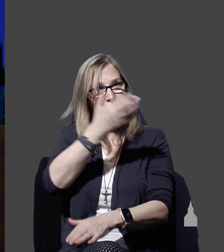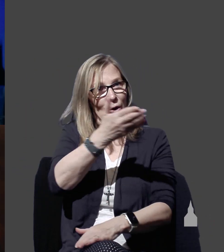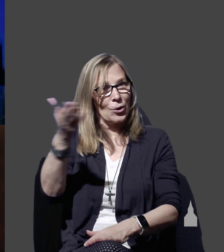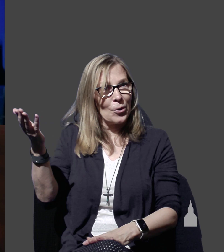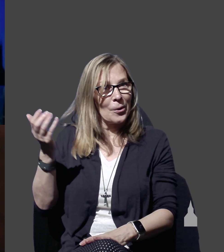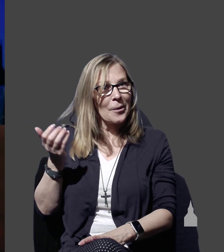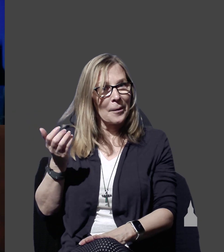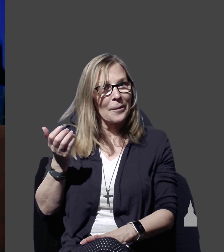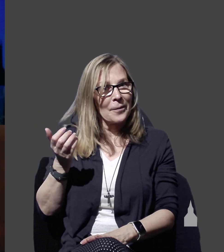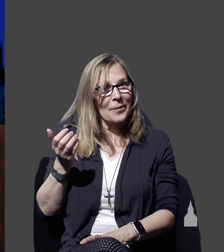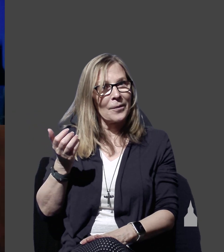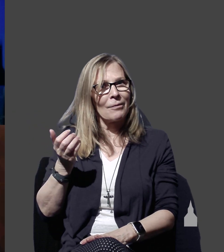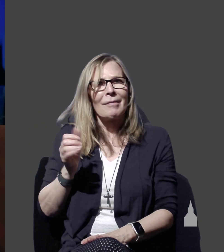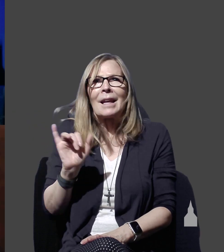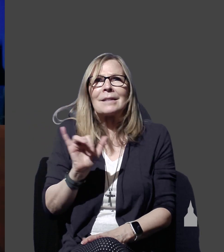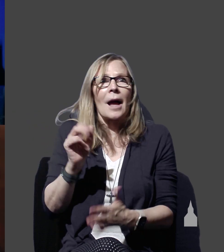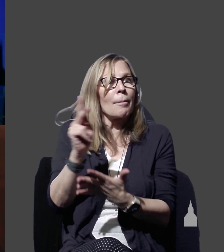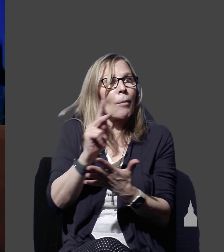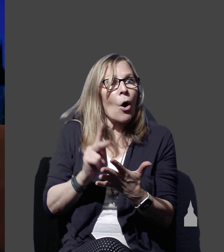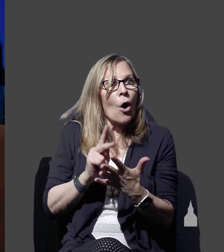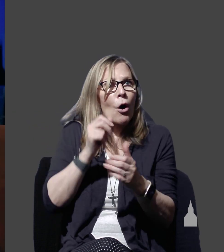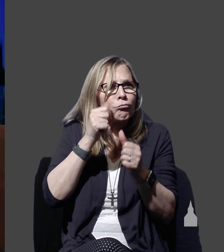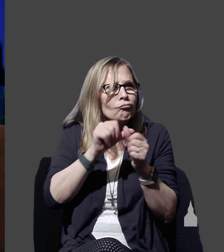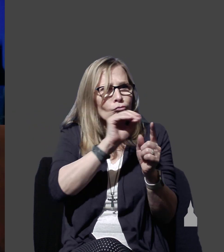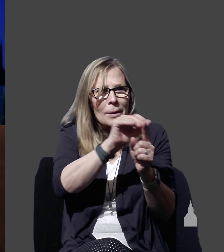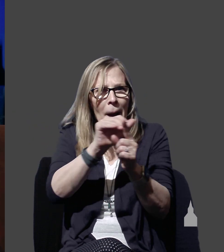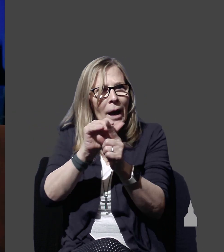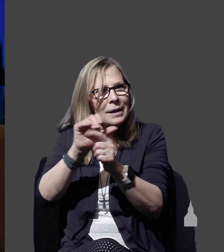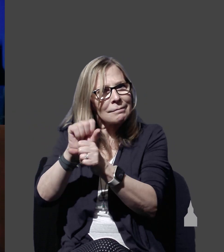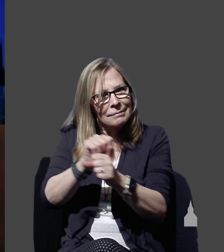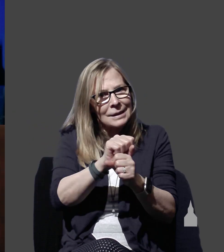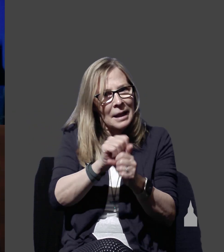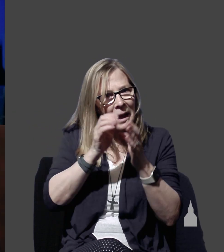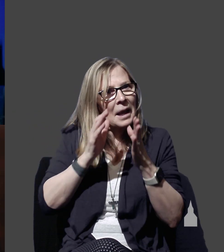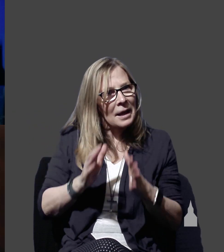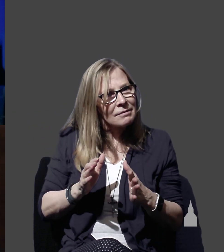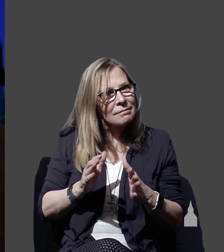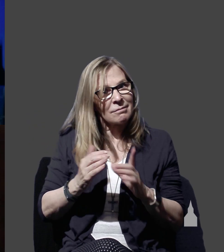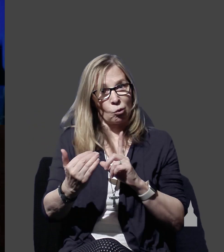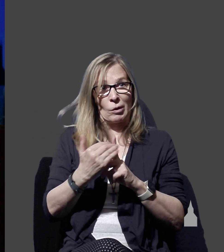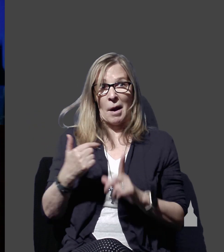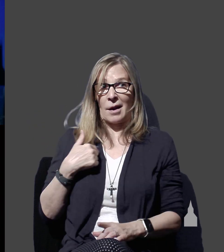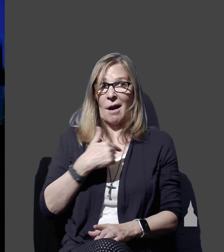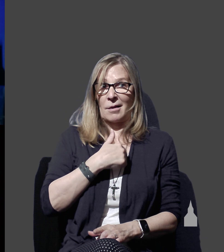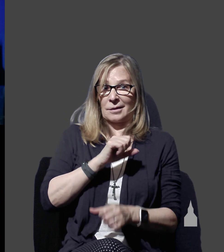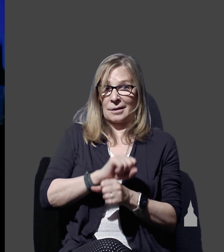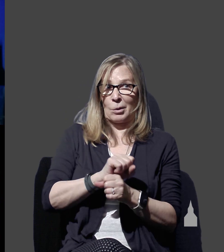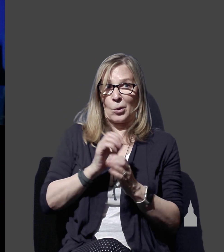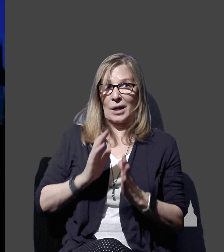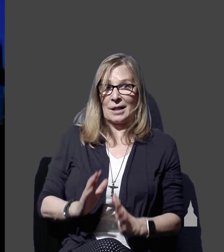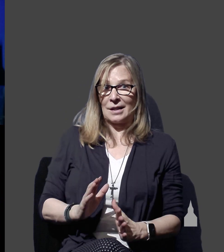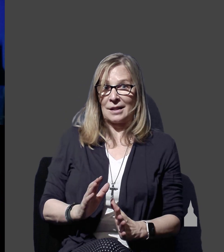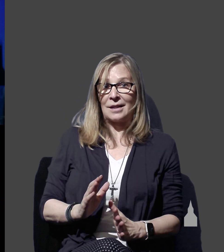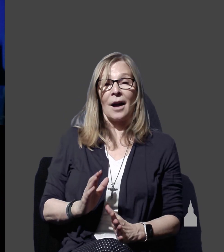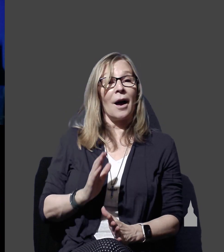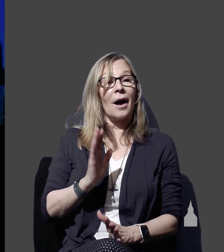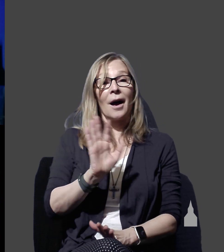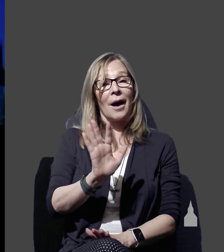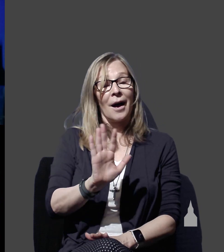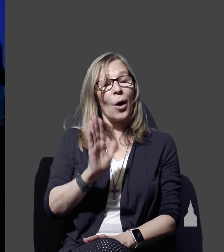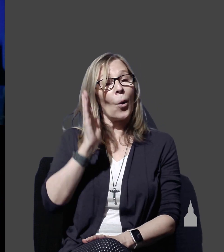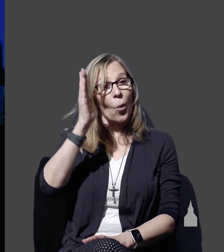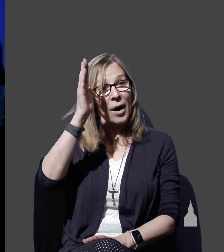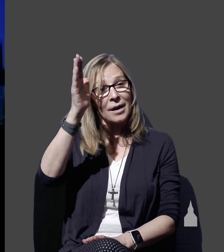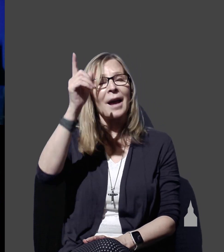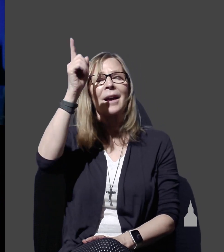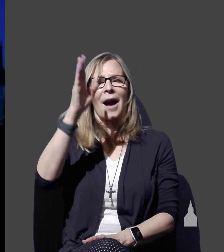almost as though Paul is reminding these servants, he's reminding us as employees, that one day,